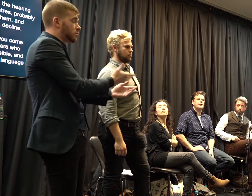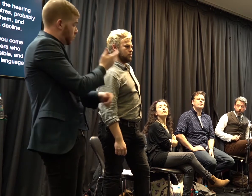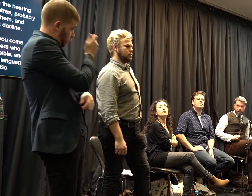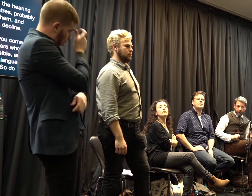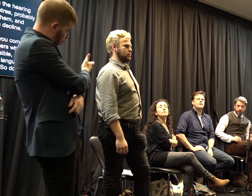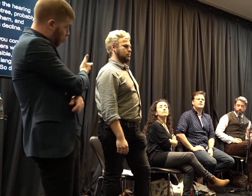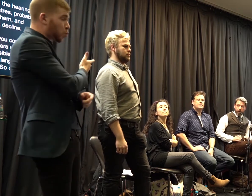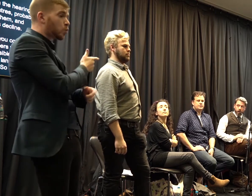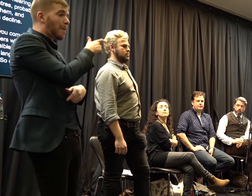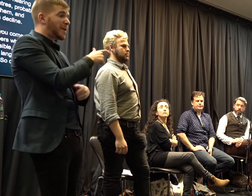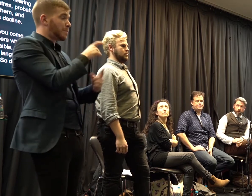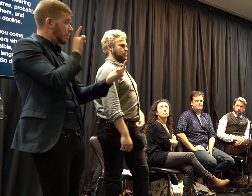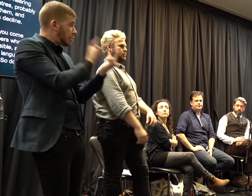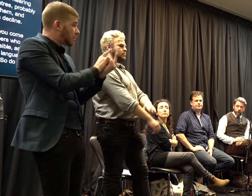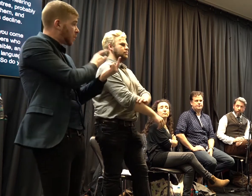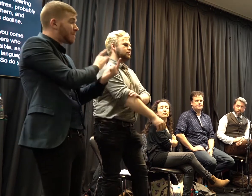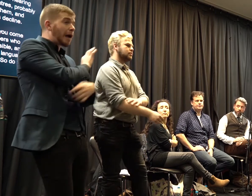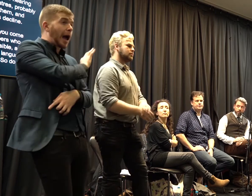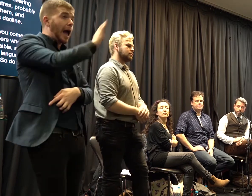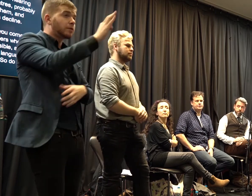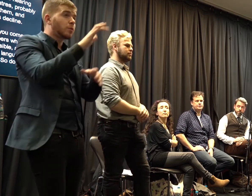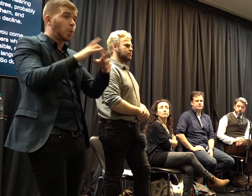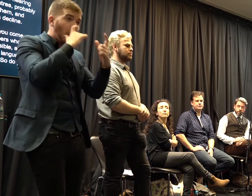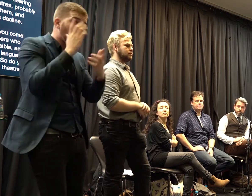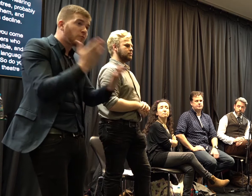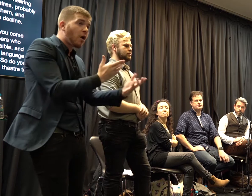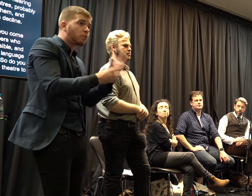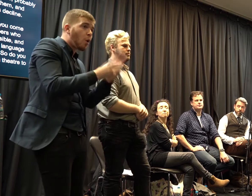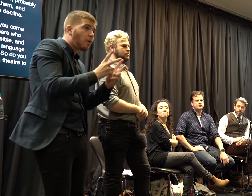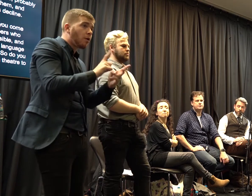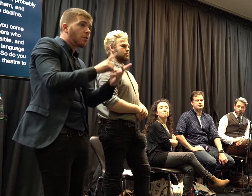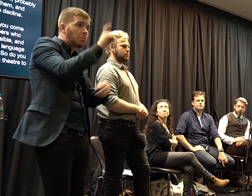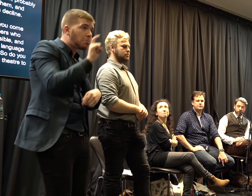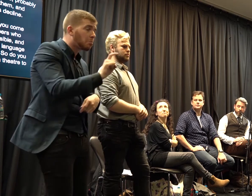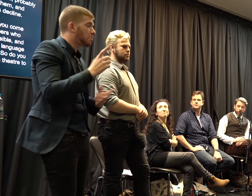any people who have actively asked a theatre to provide access?